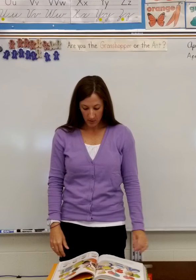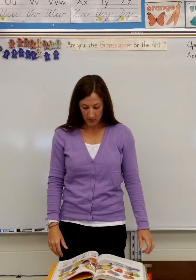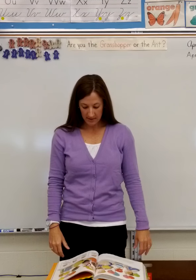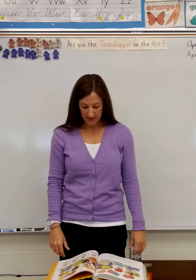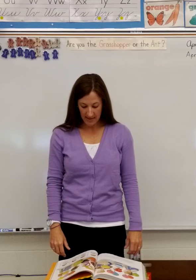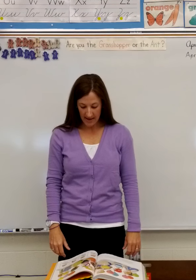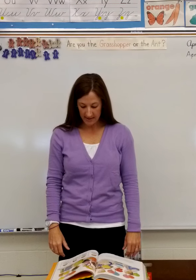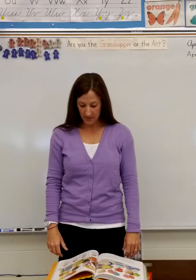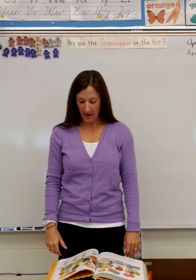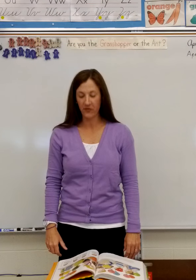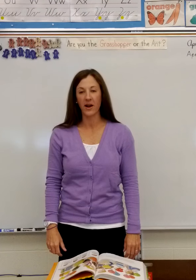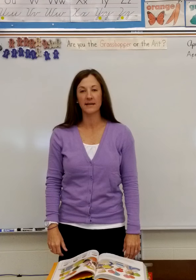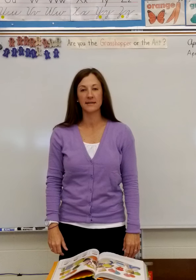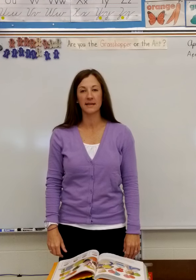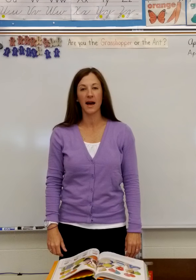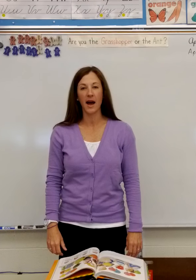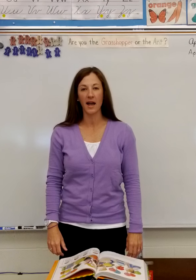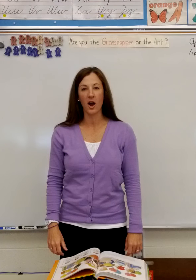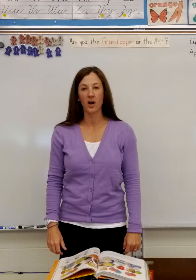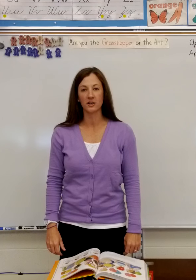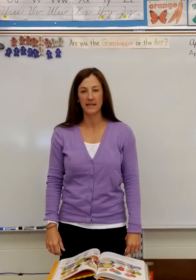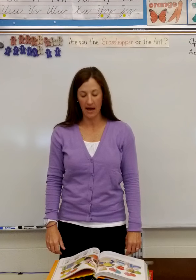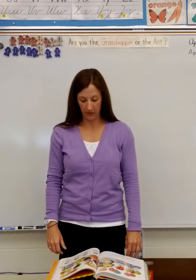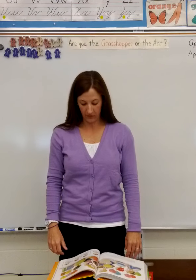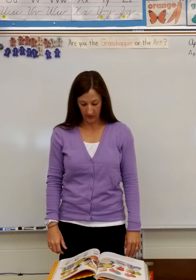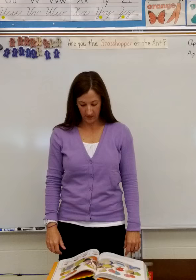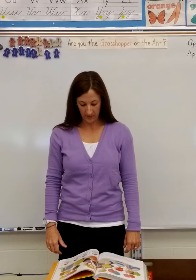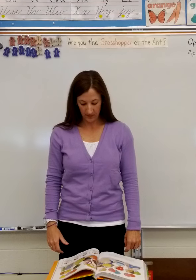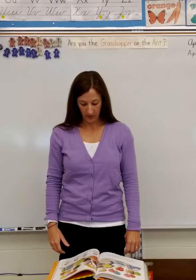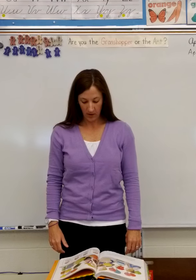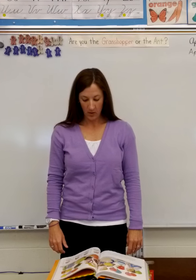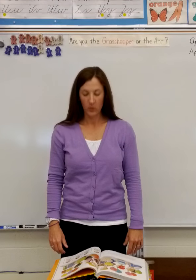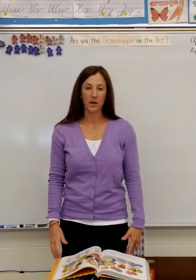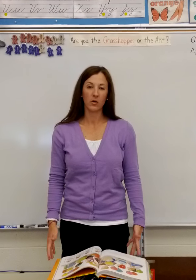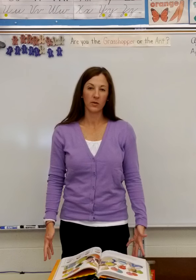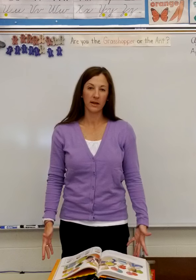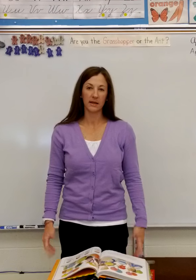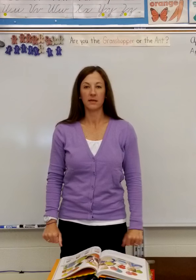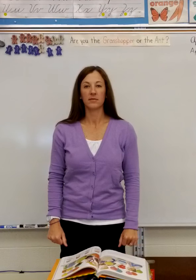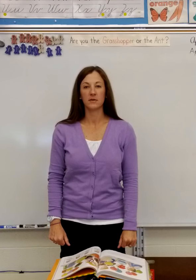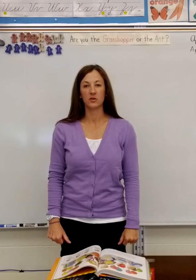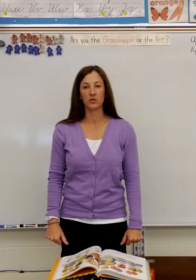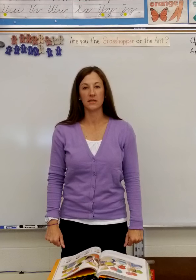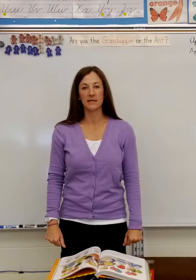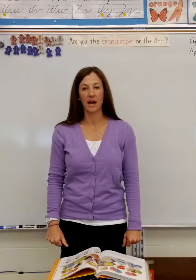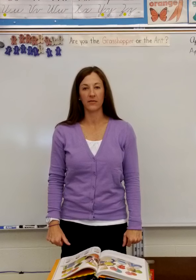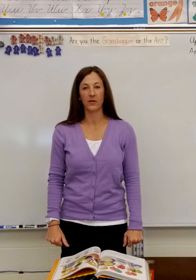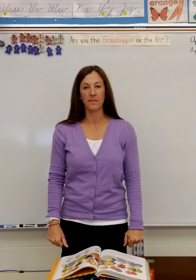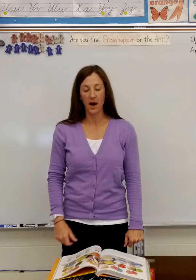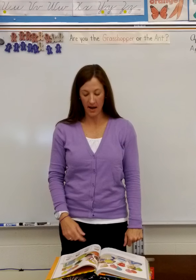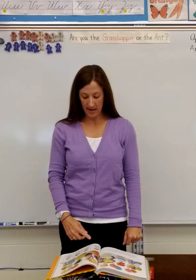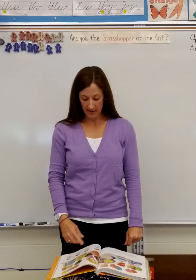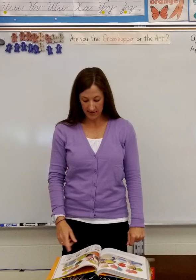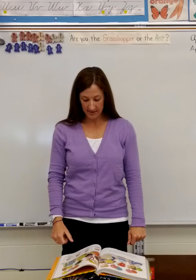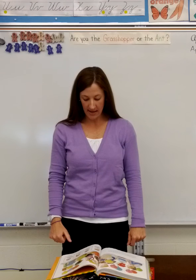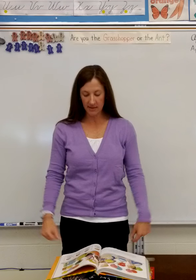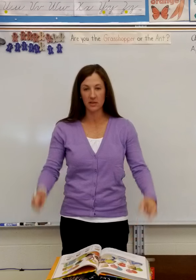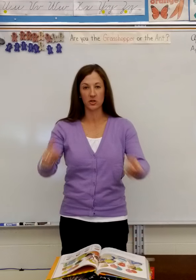Moses says, my friends and I are deaf. We don't really do the sign for my in this sentence. You're